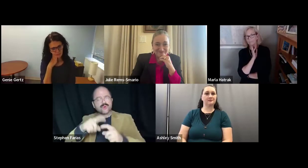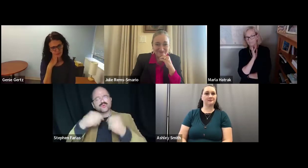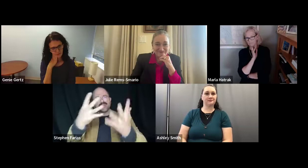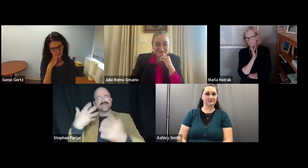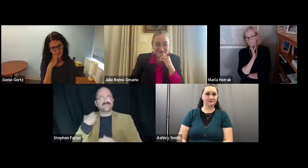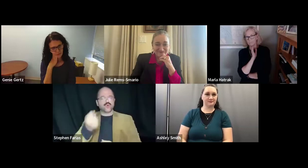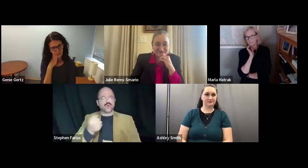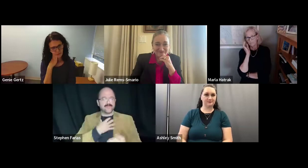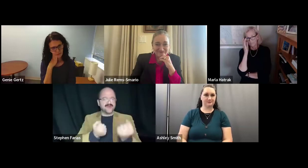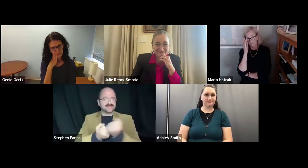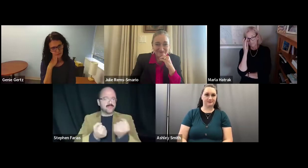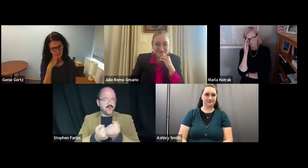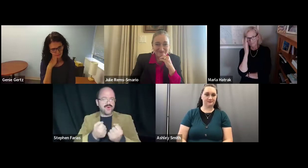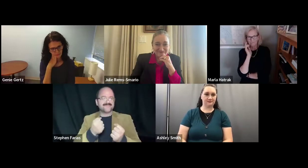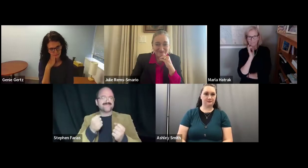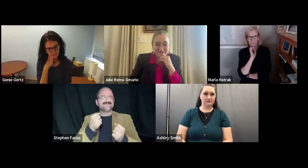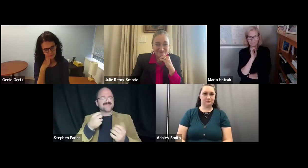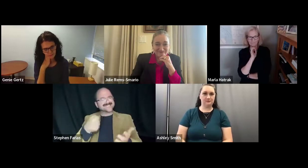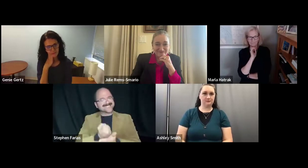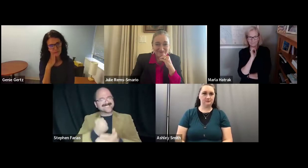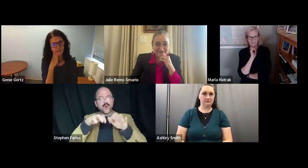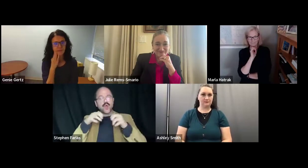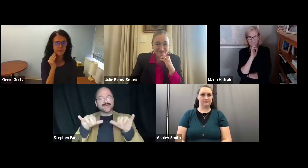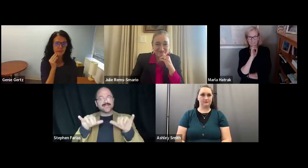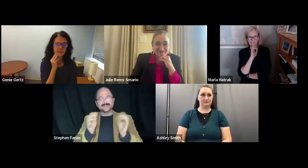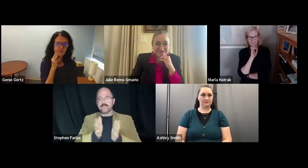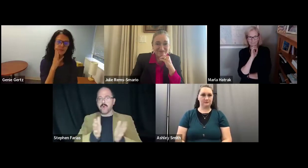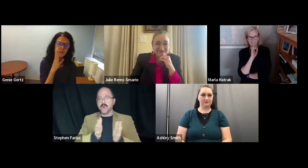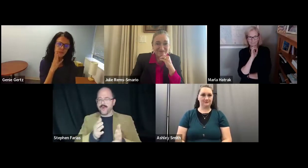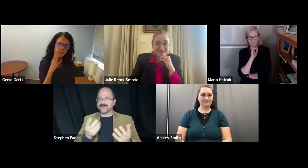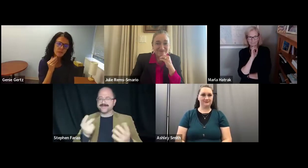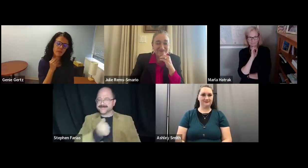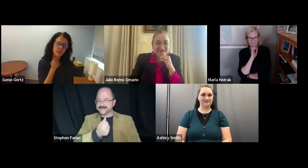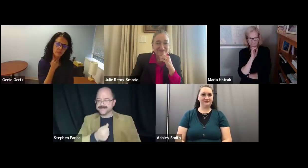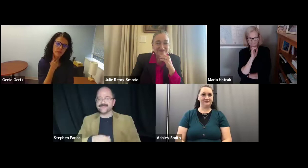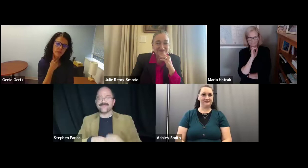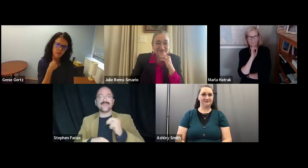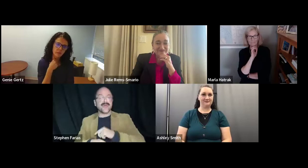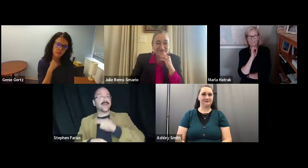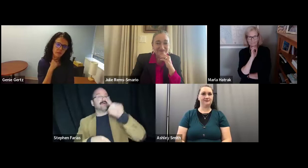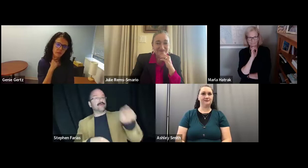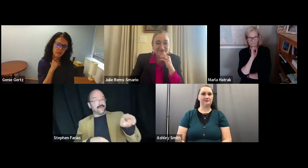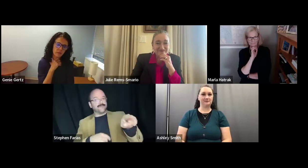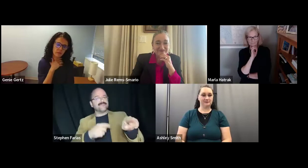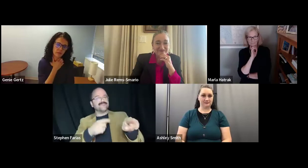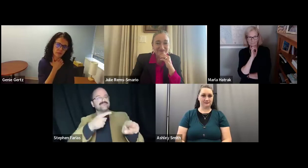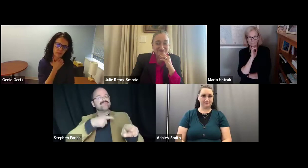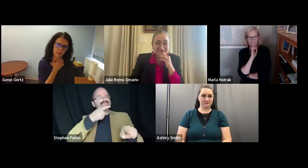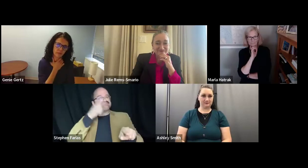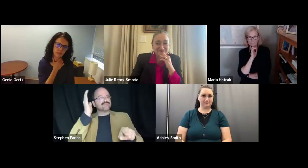who were giving great back channeling, great visual feedback in support of this argument. Unfortunately, the turnout was not as great as